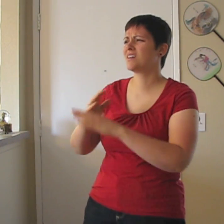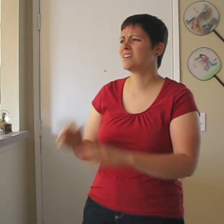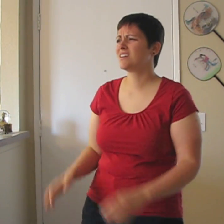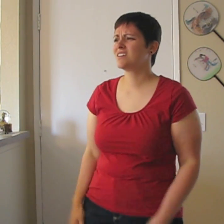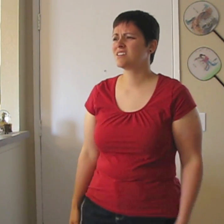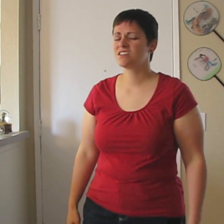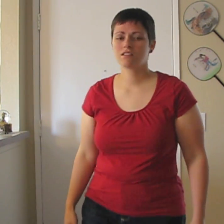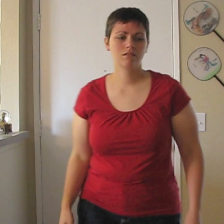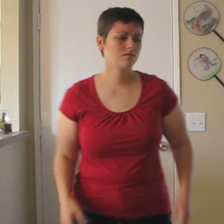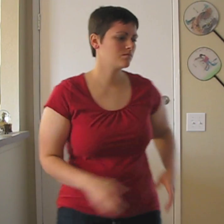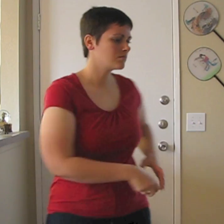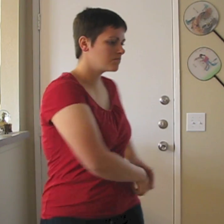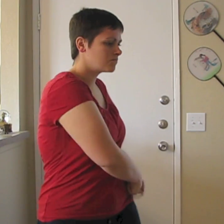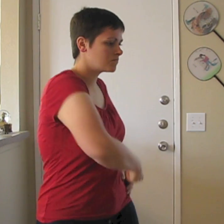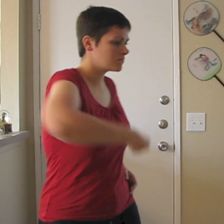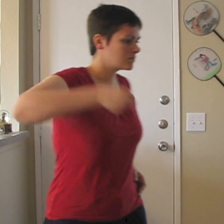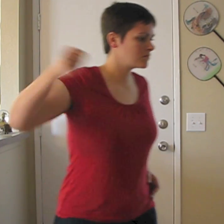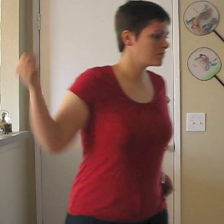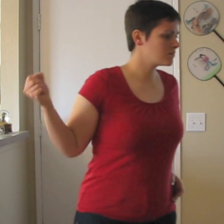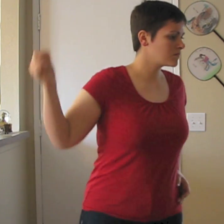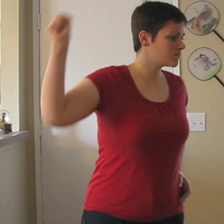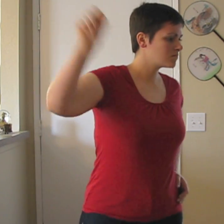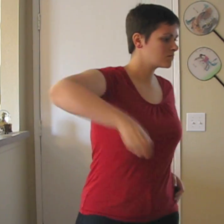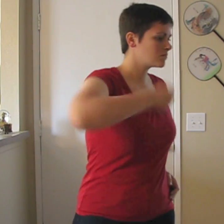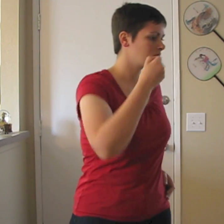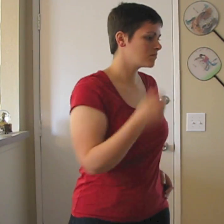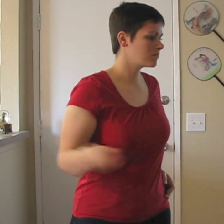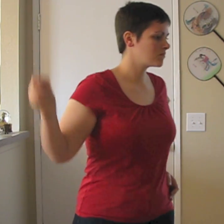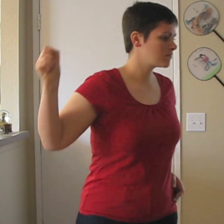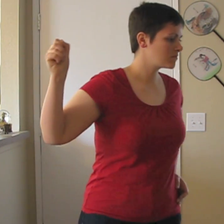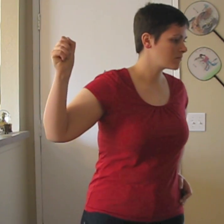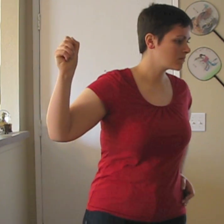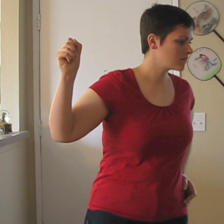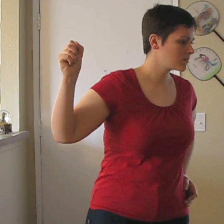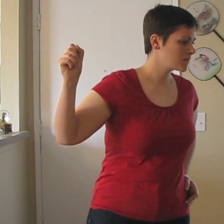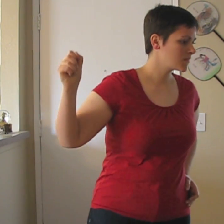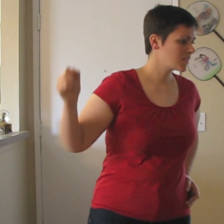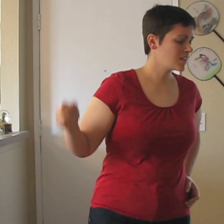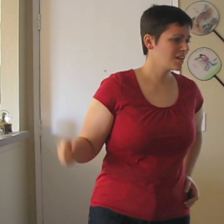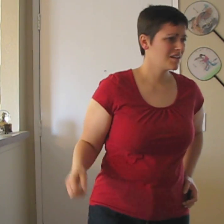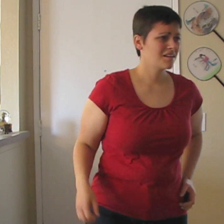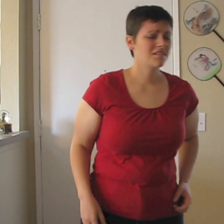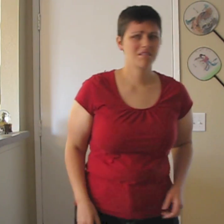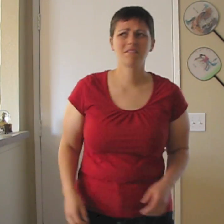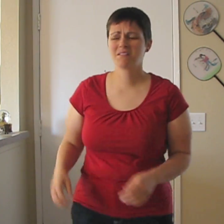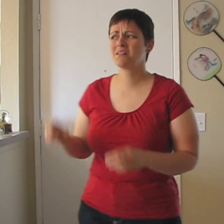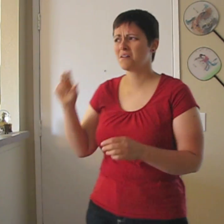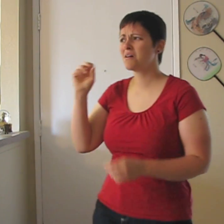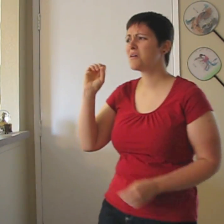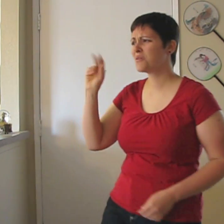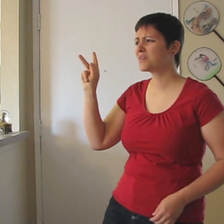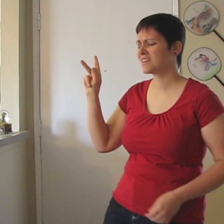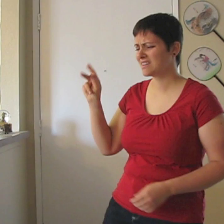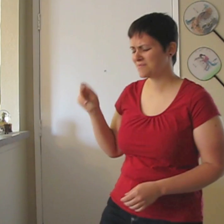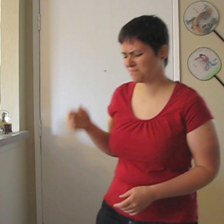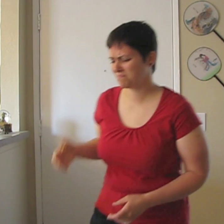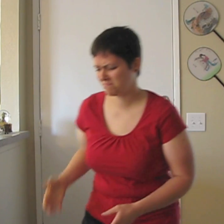I tried to resist him, then his hand reached for his sword. So